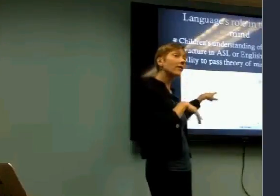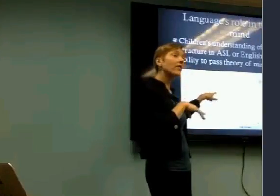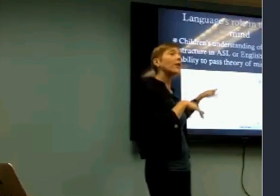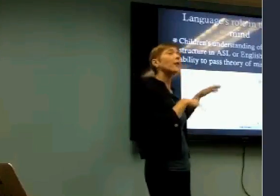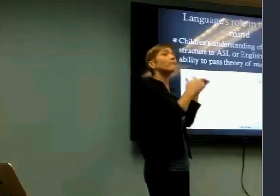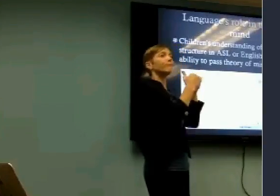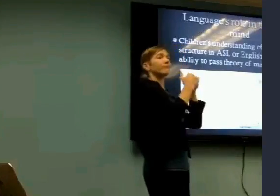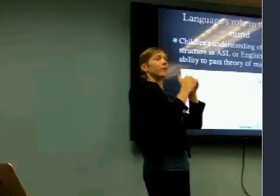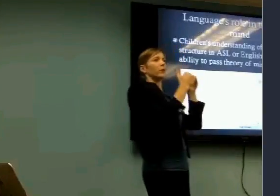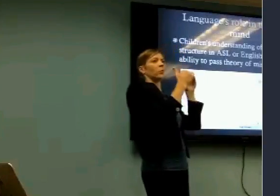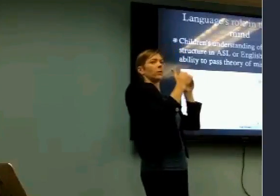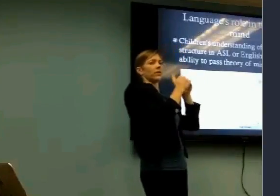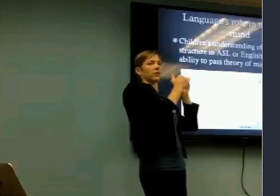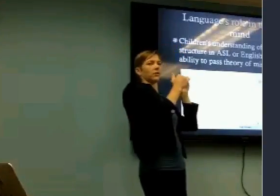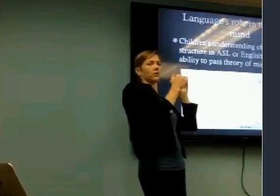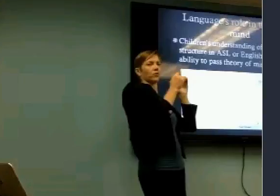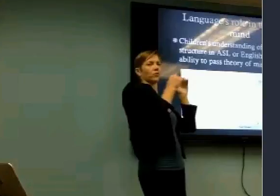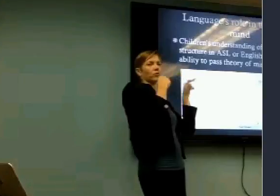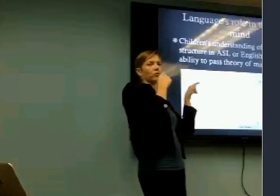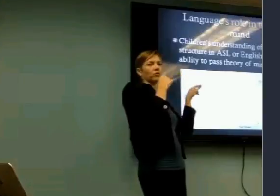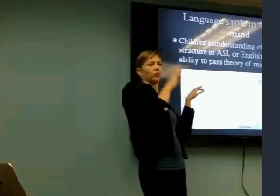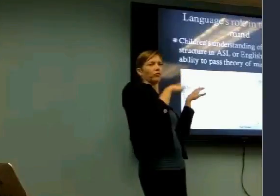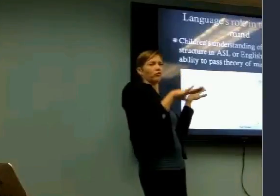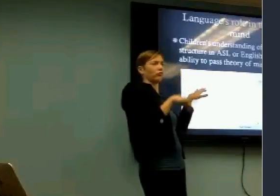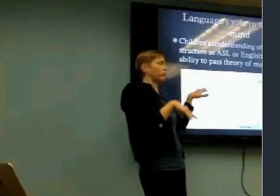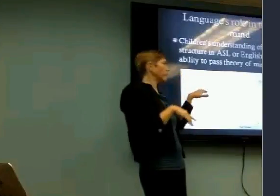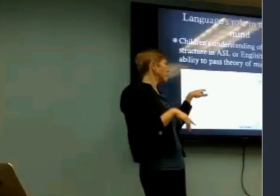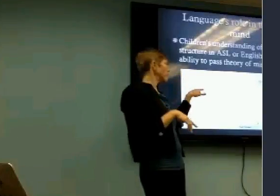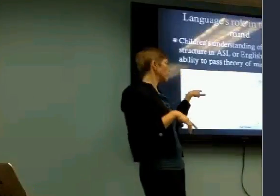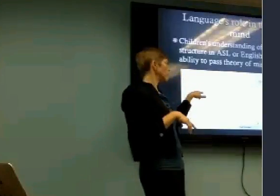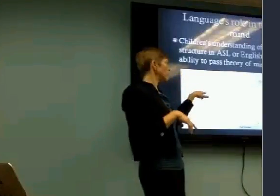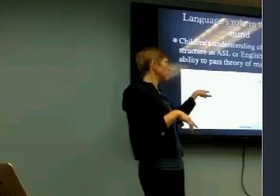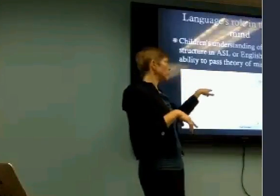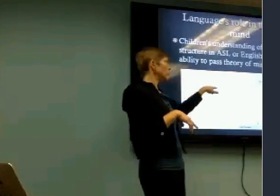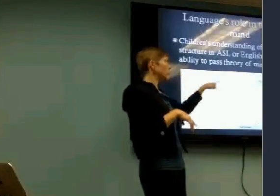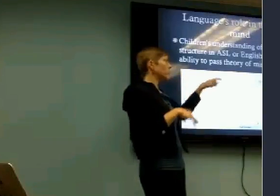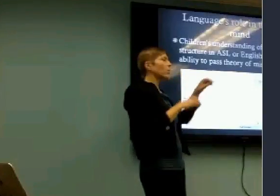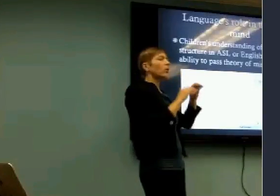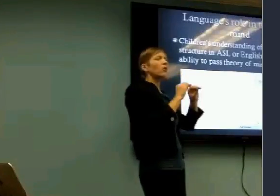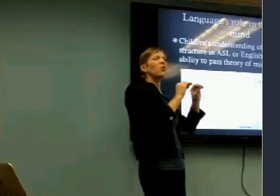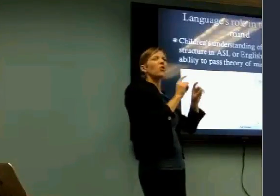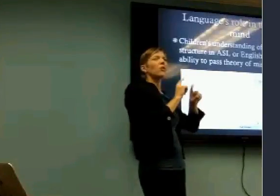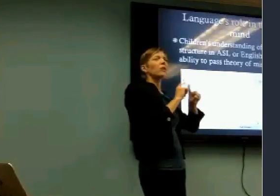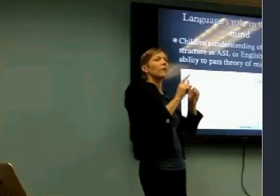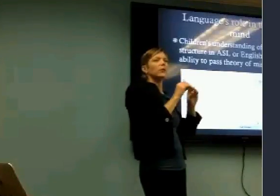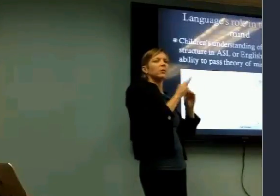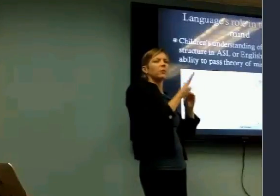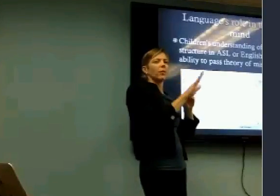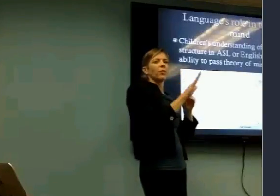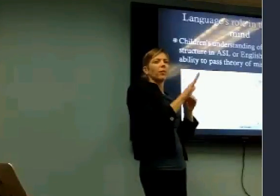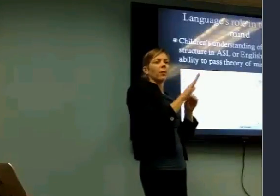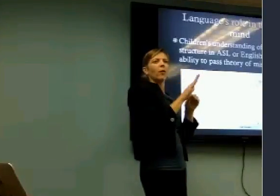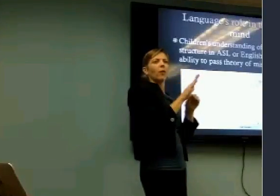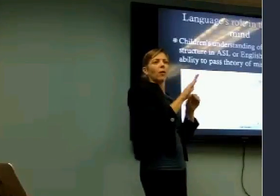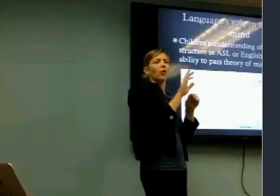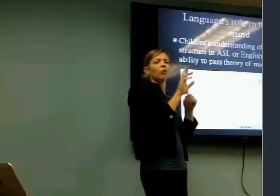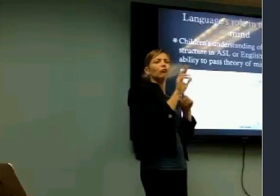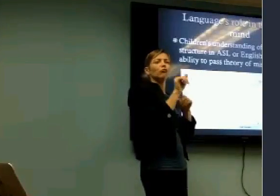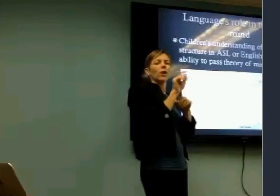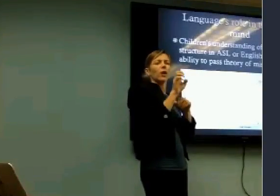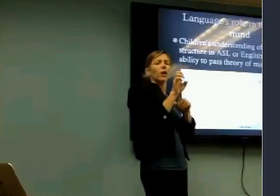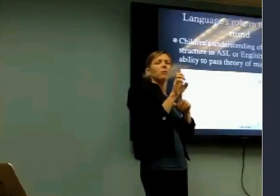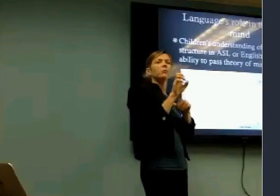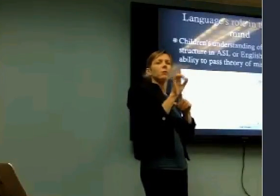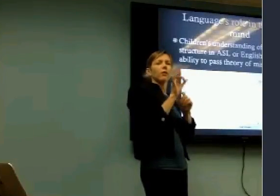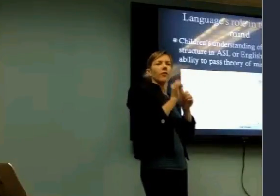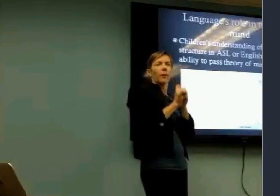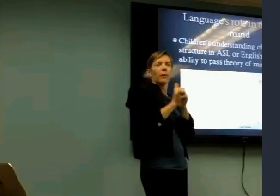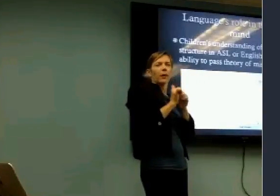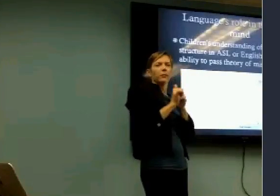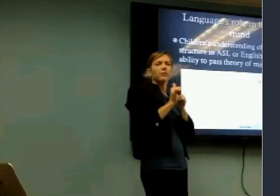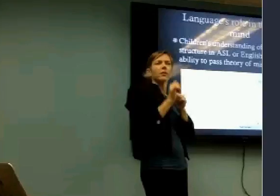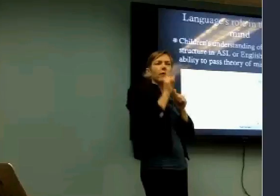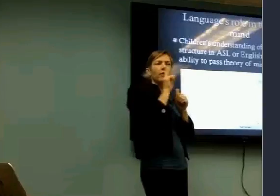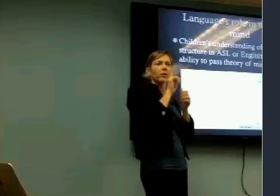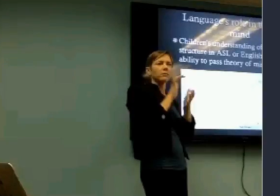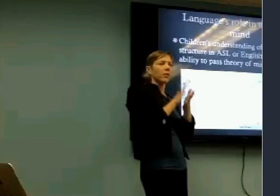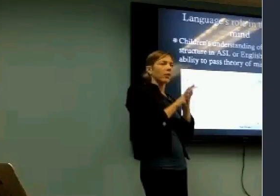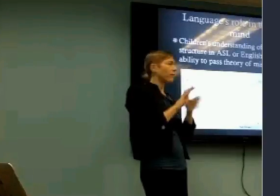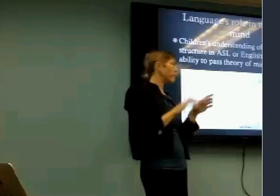Deaf children of deaf parents perform equally on par with their hearing peers. There is no difference in the rate, the